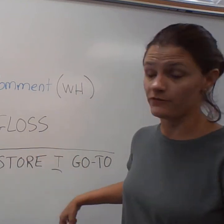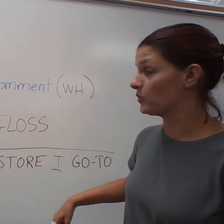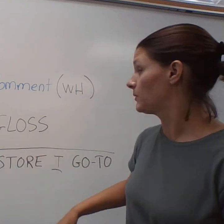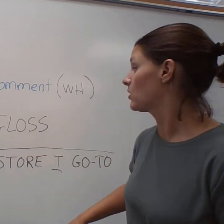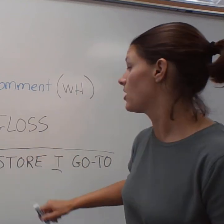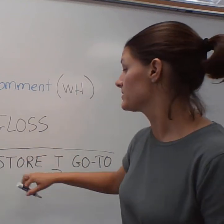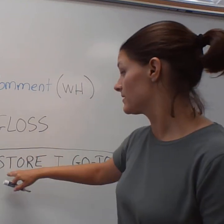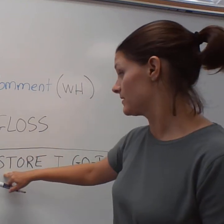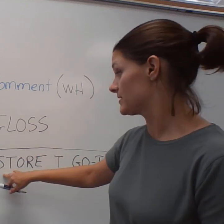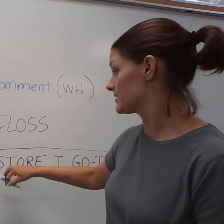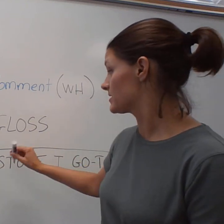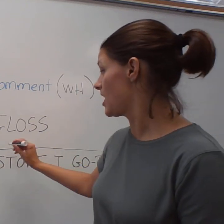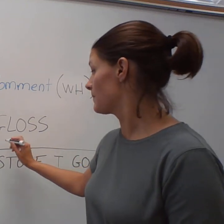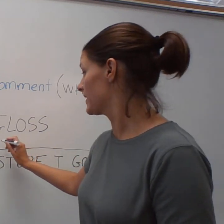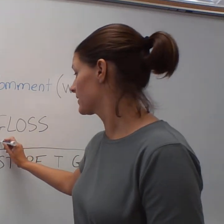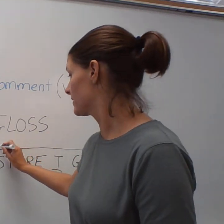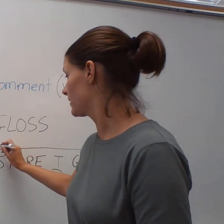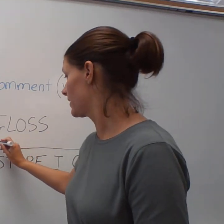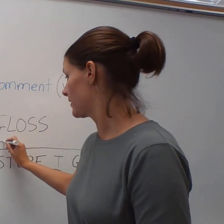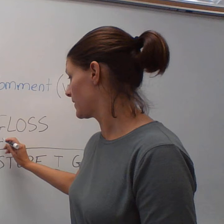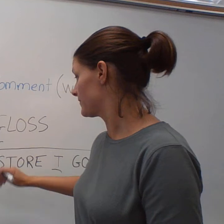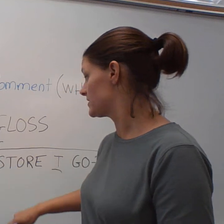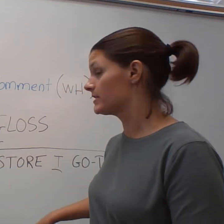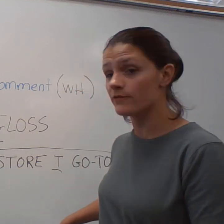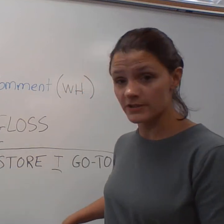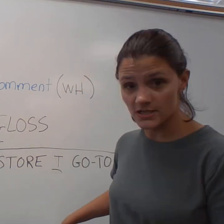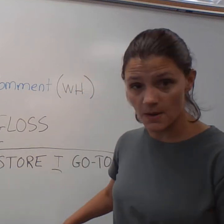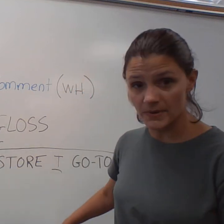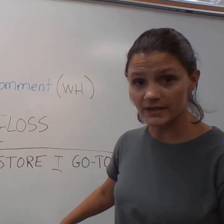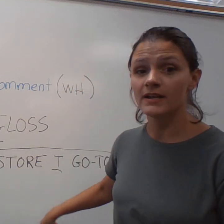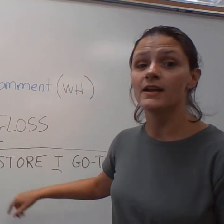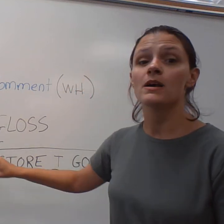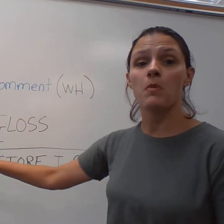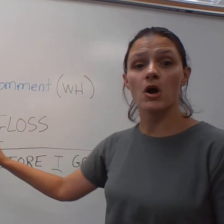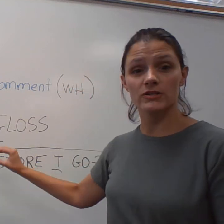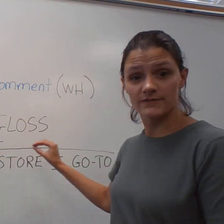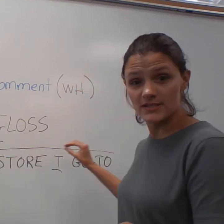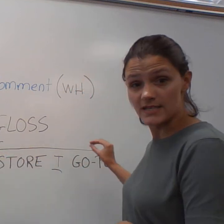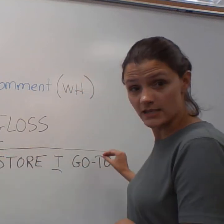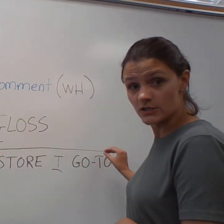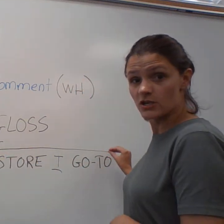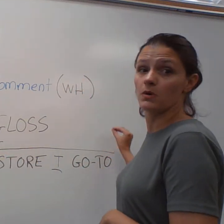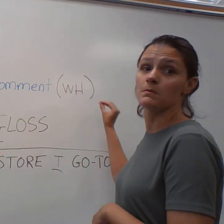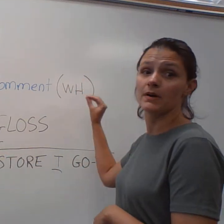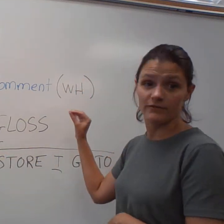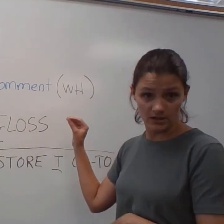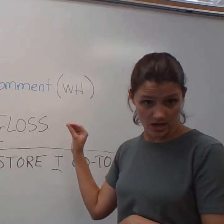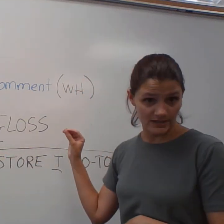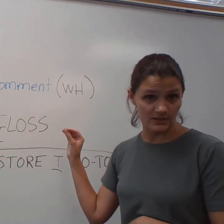formal gloss. This is the topic. I would have a T over the topic. Parts of the sentence go above the line as